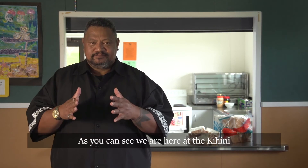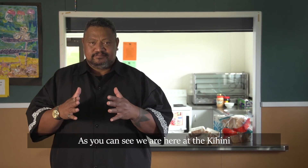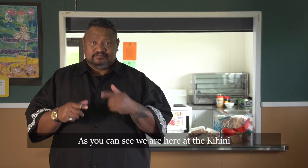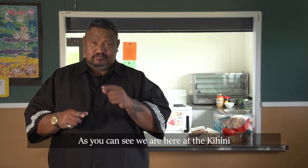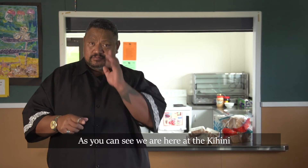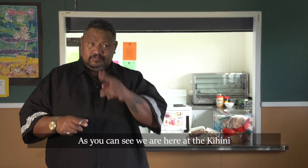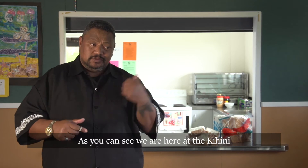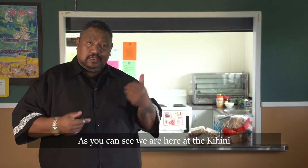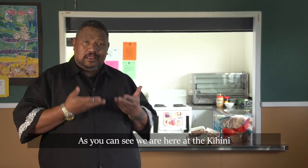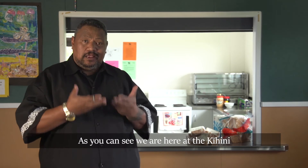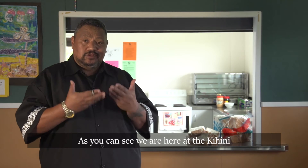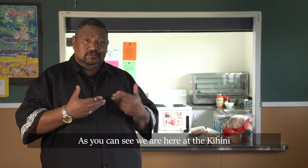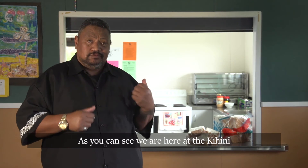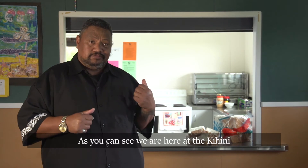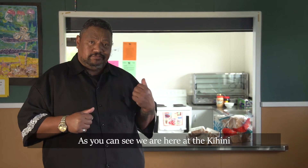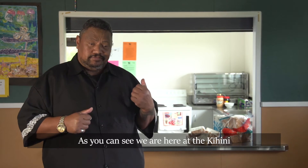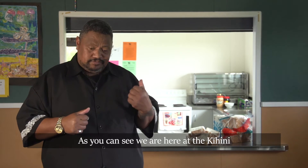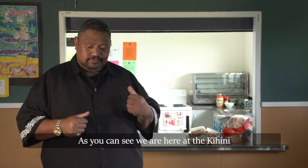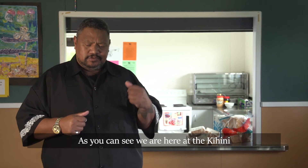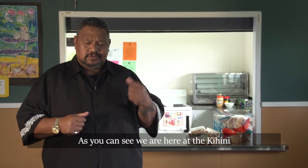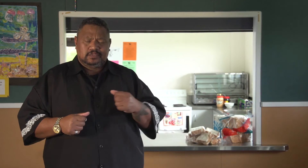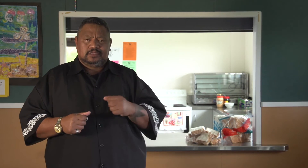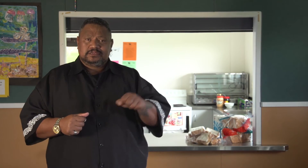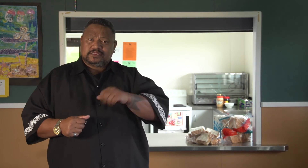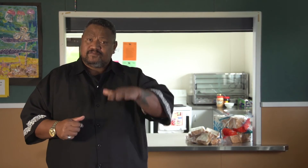As you can see, we are here at the kihini.